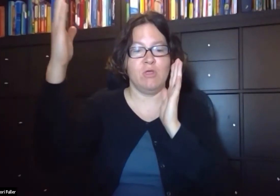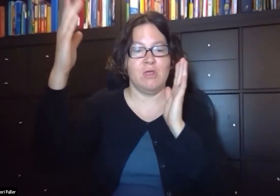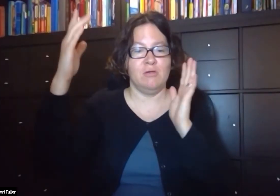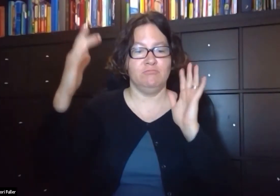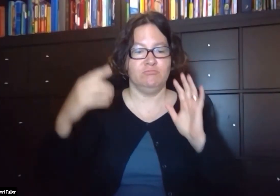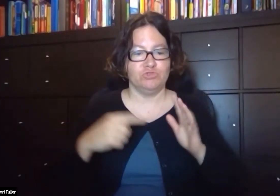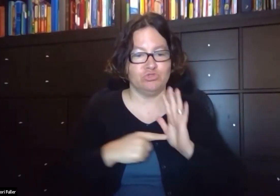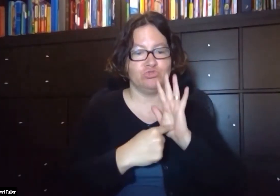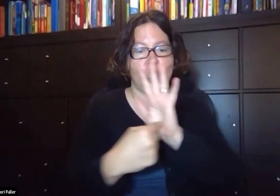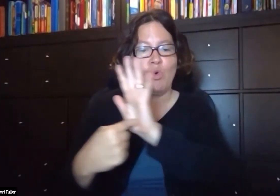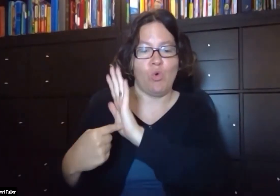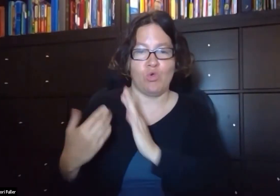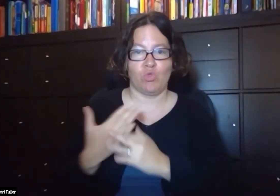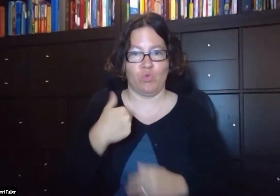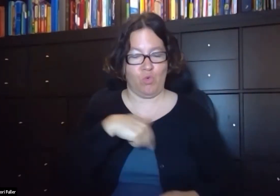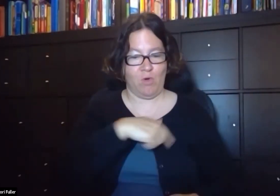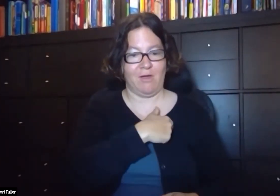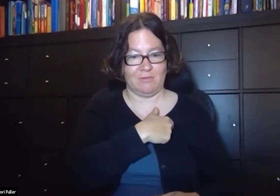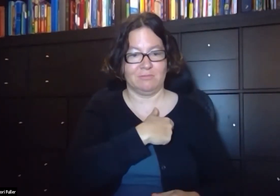your glory shows through us.